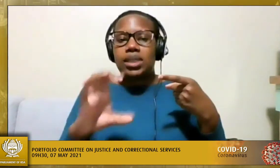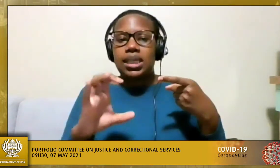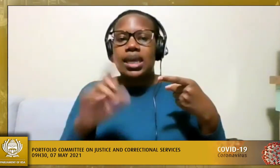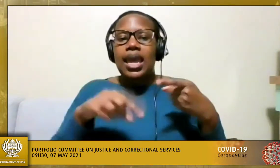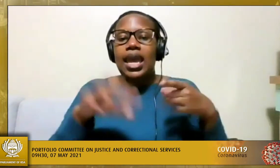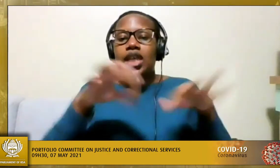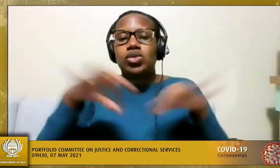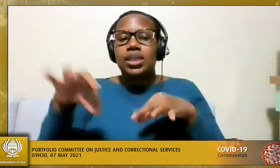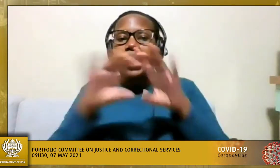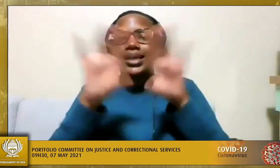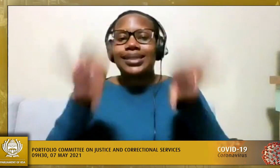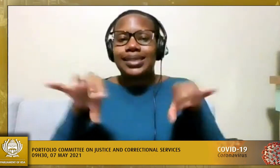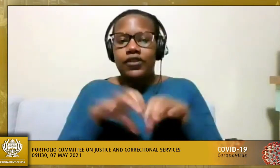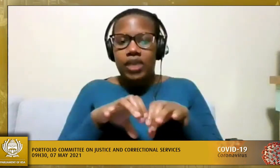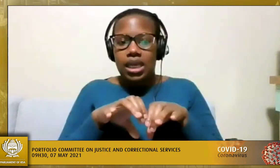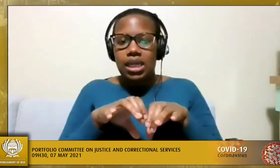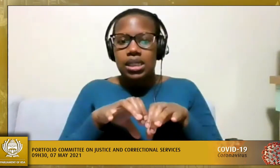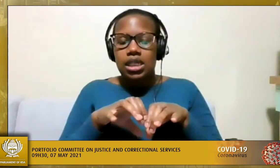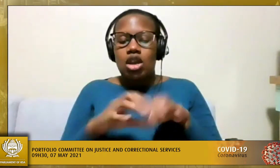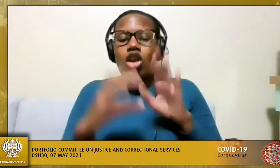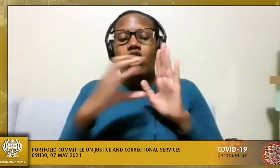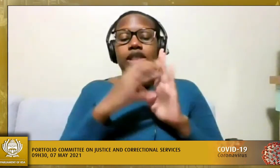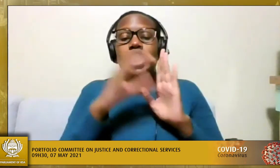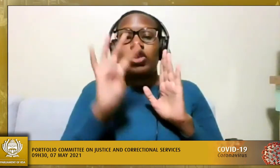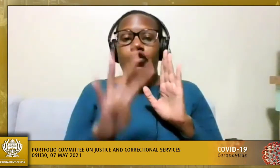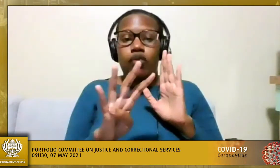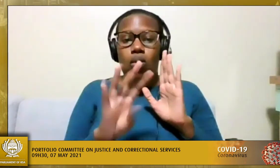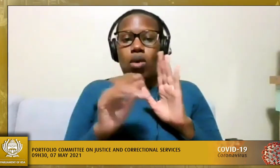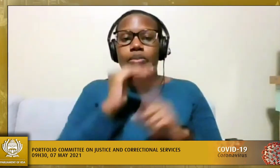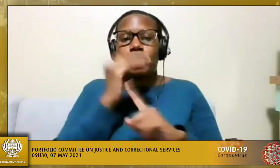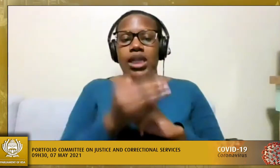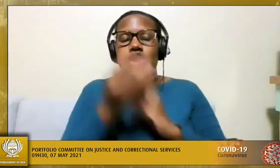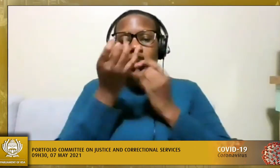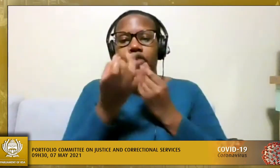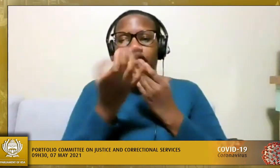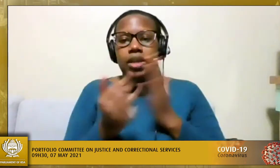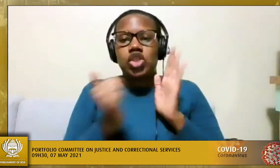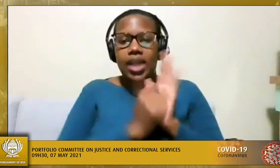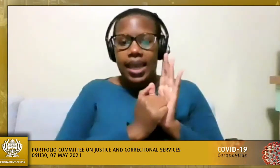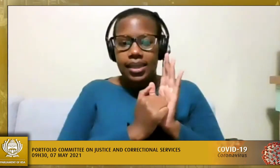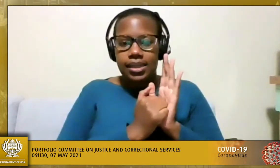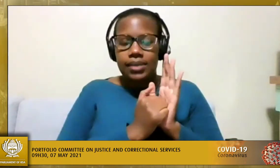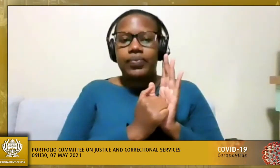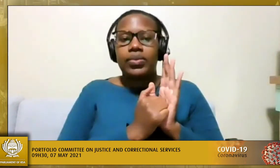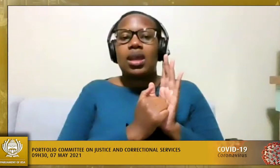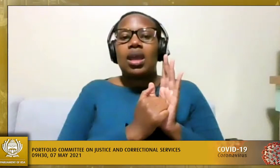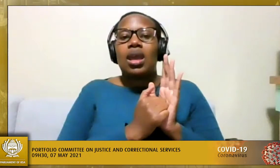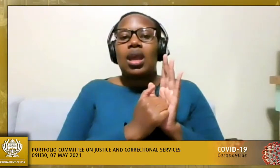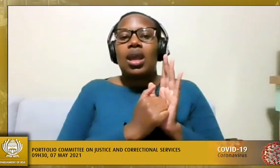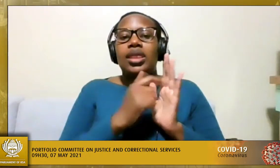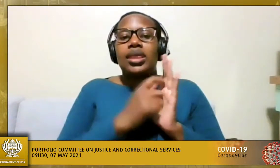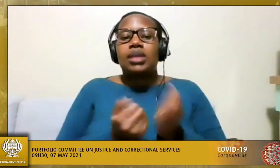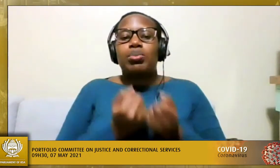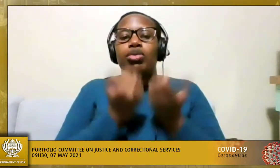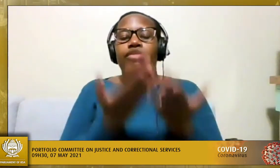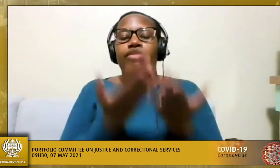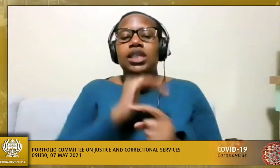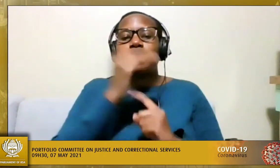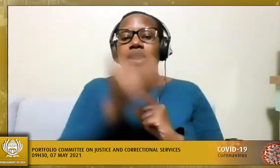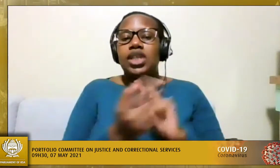a certificate in terms of section 4 of the protection of Information Act this is providing protection against